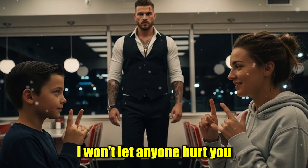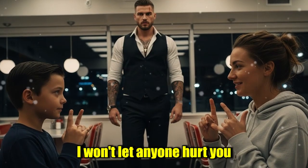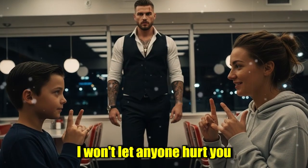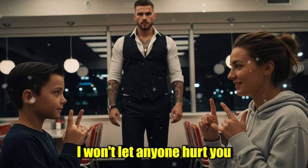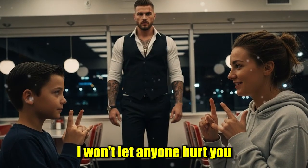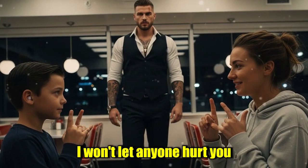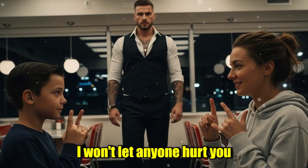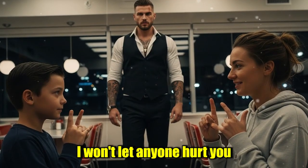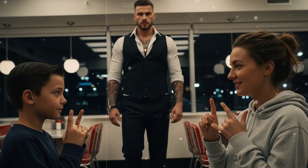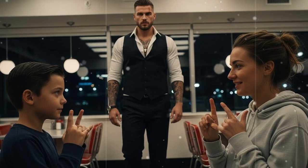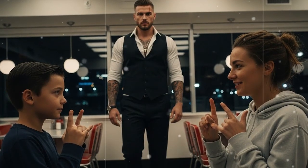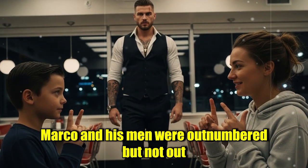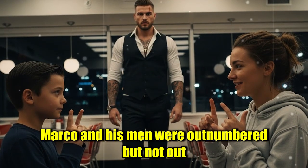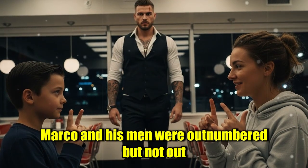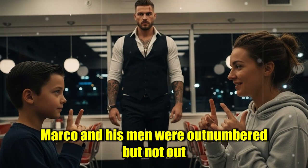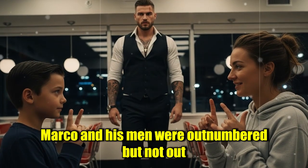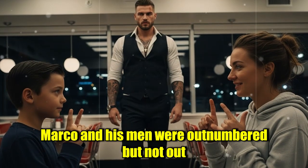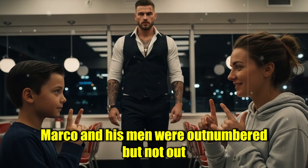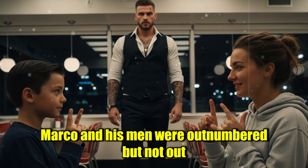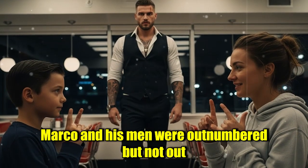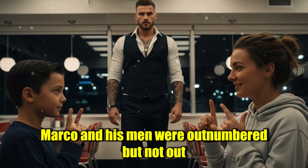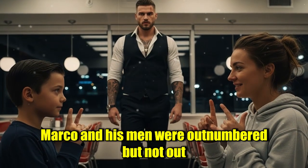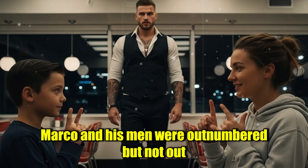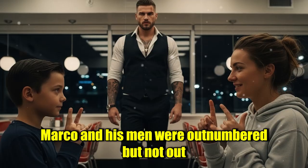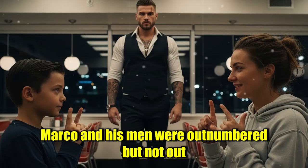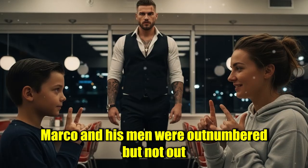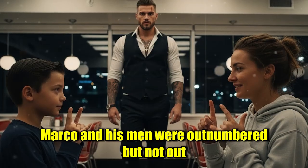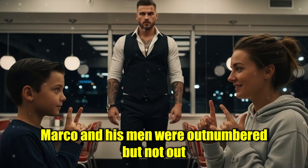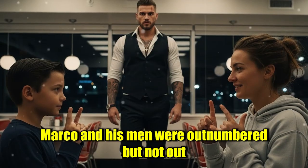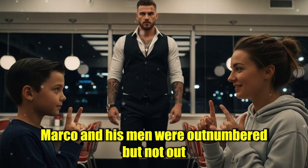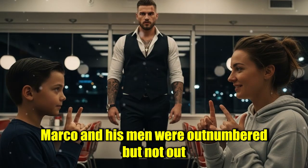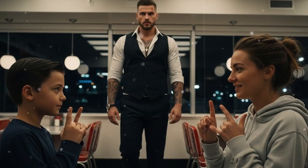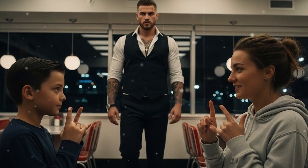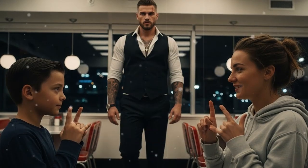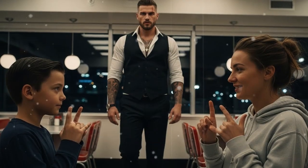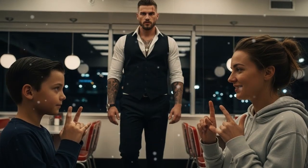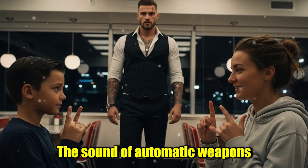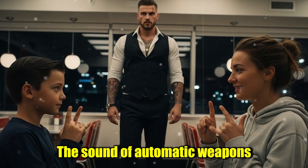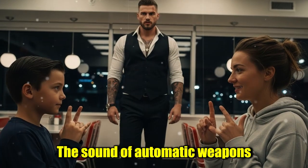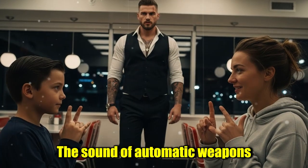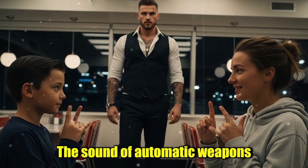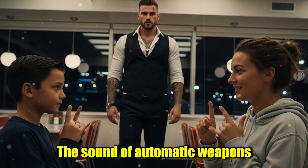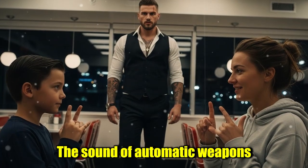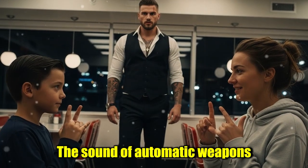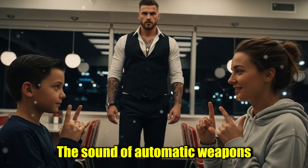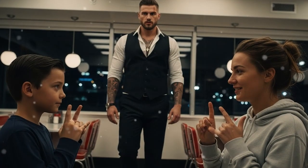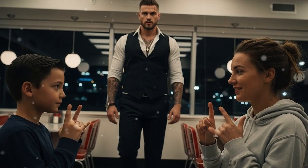let anyone hurt you." Marco and his men were outnumbered, but not outgunned. The sound of automatic weapons